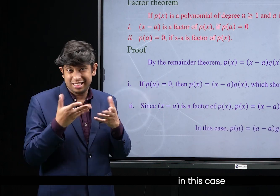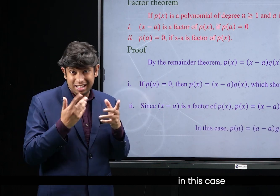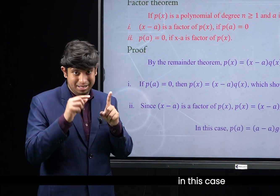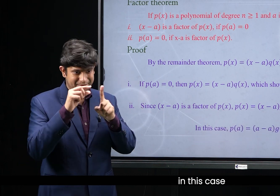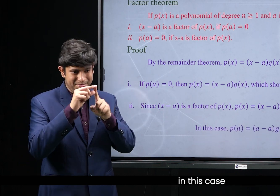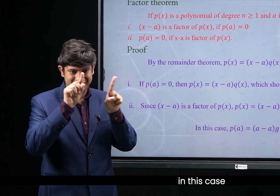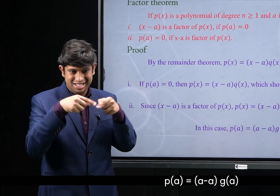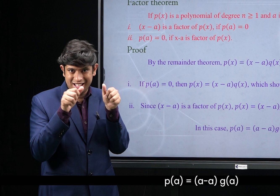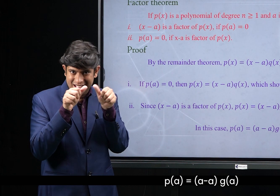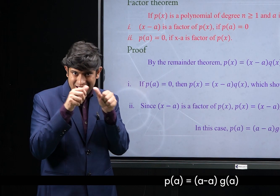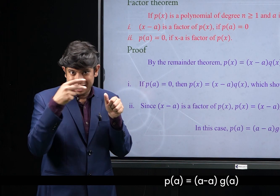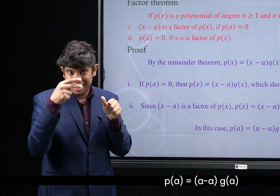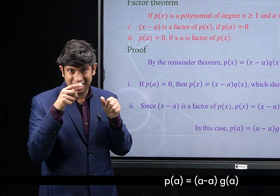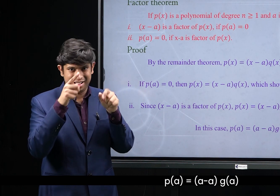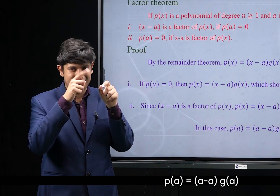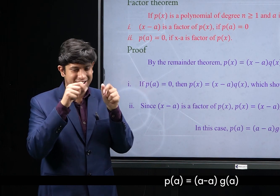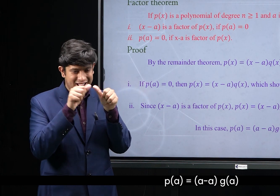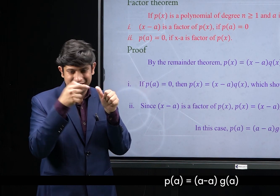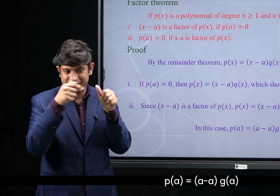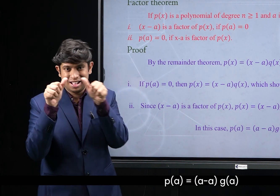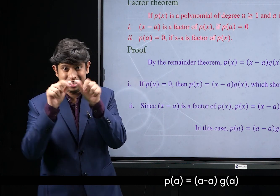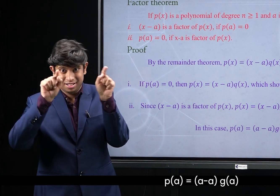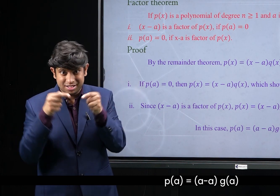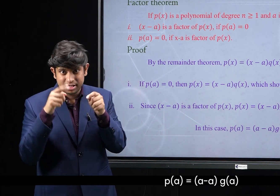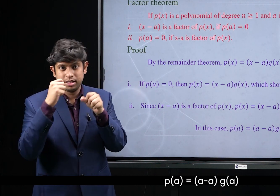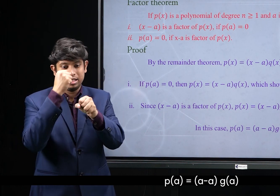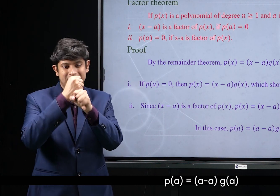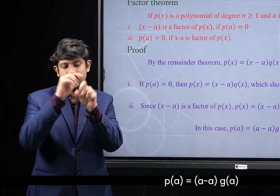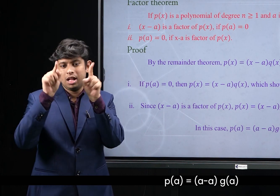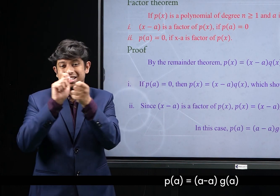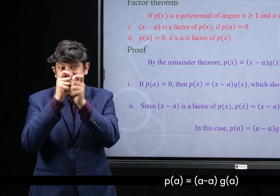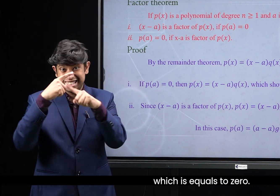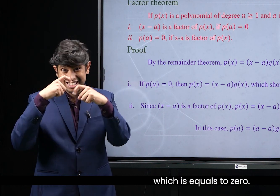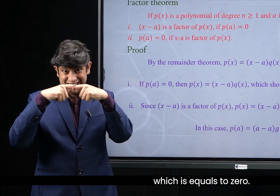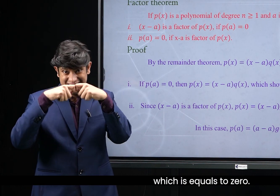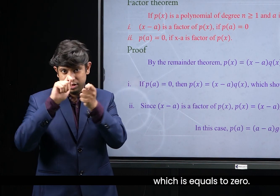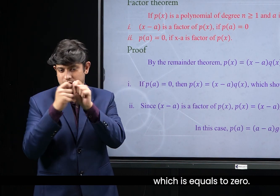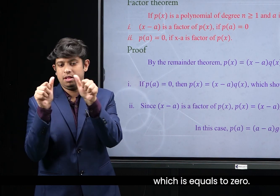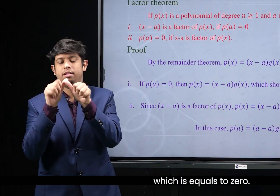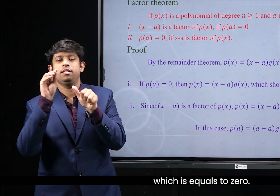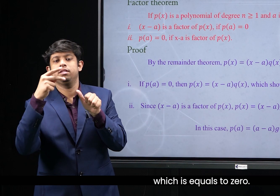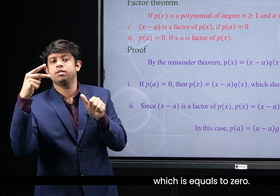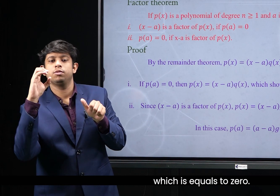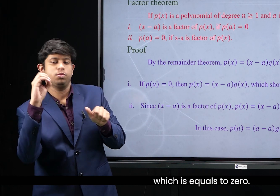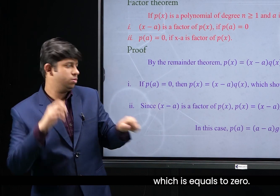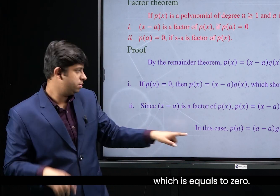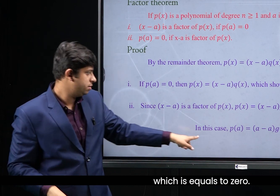In this case, p of a is equal to a minus a into g of a, which is equal to 0.